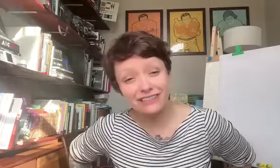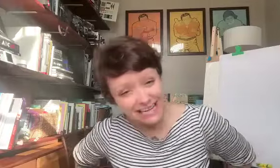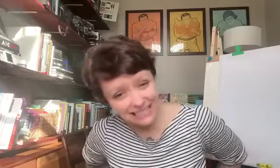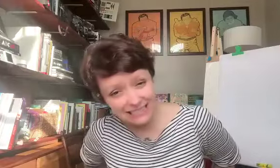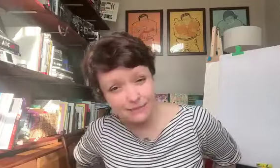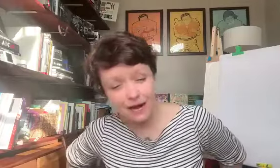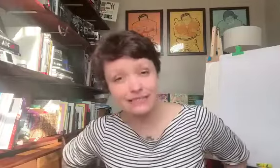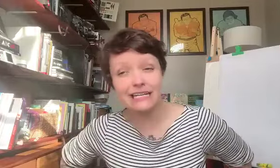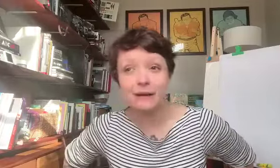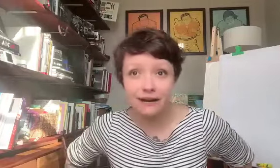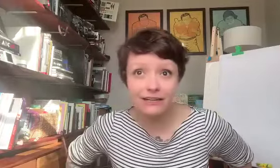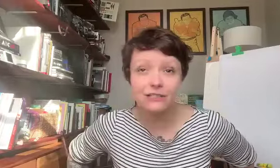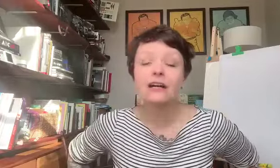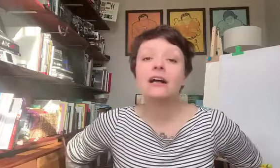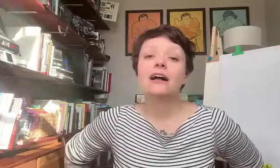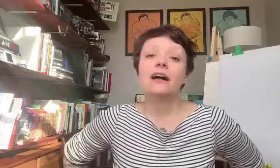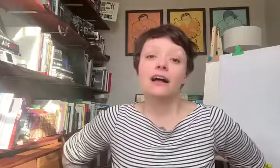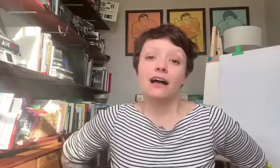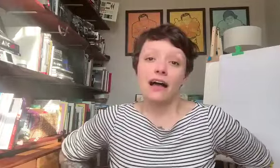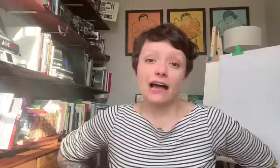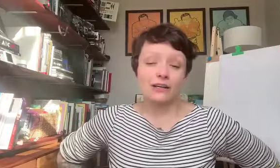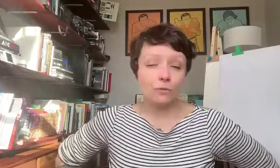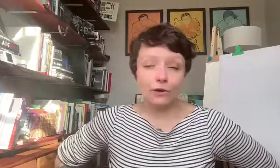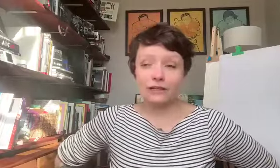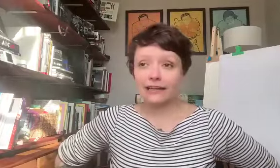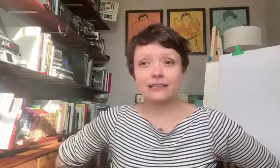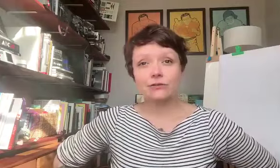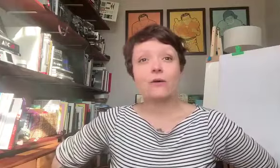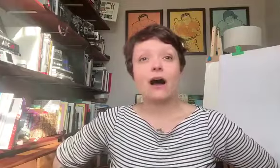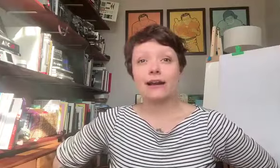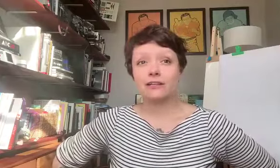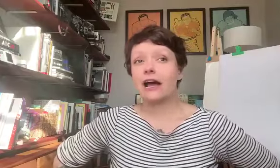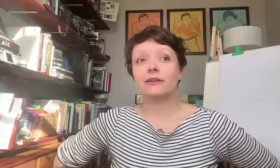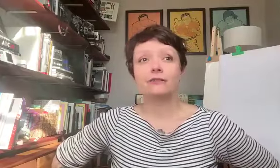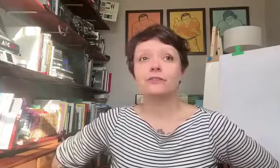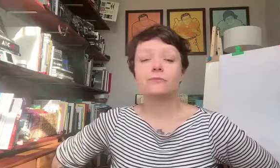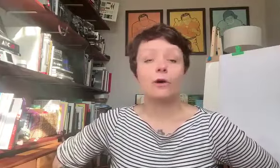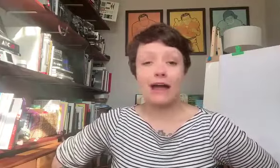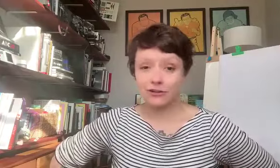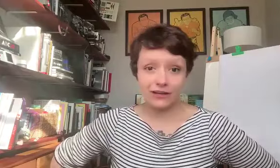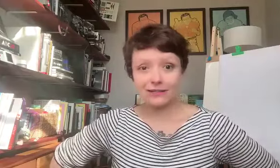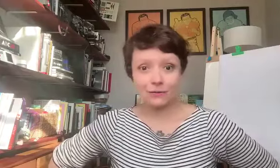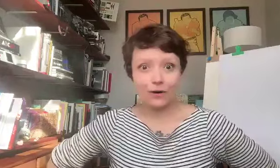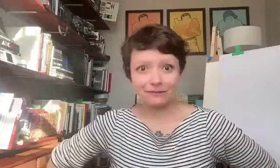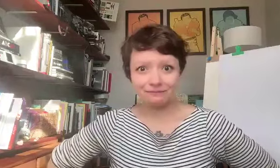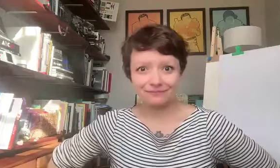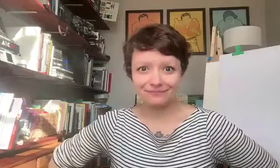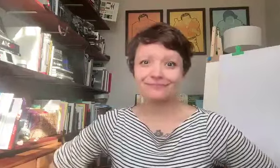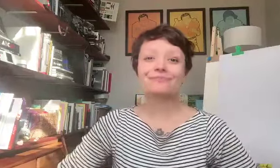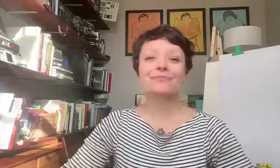less likely to become a teen parent, and you're more likely to go on and, I don't know, do more magical things in the world.